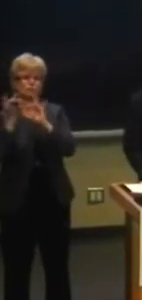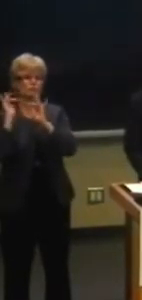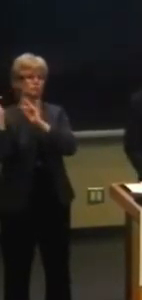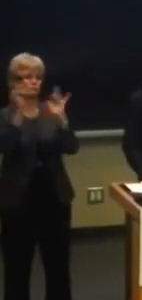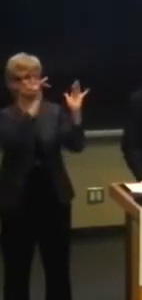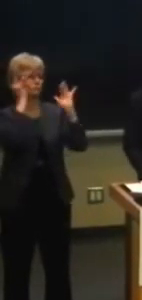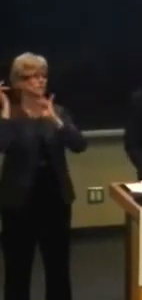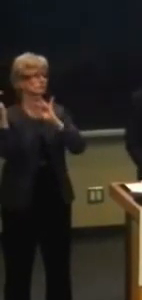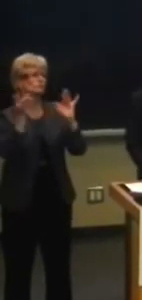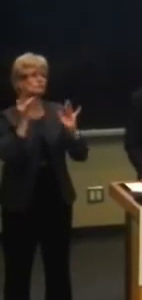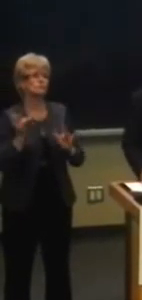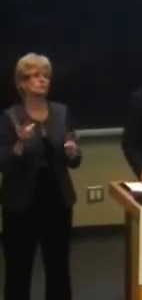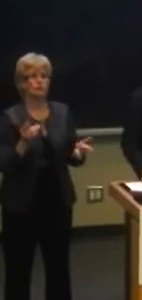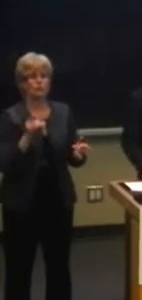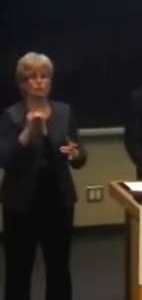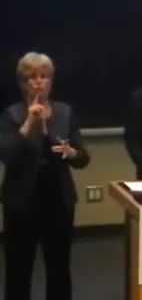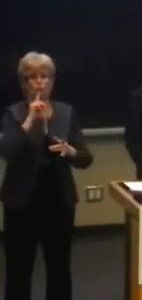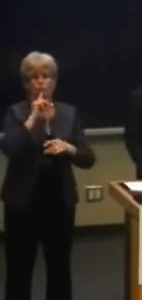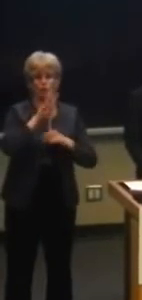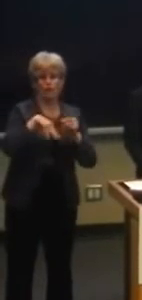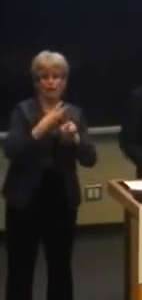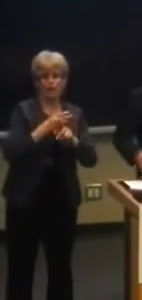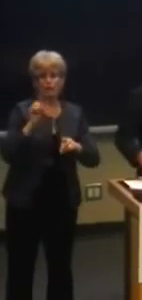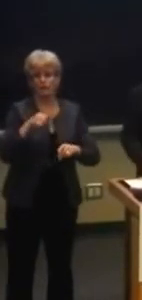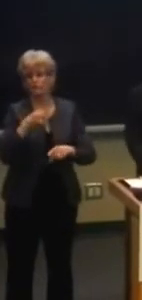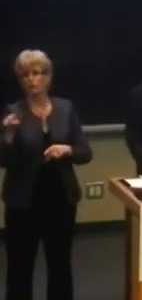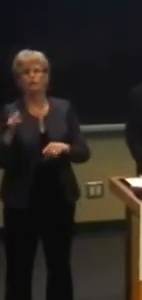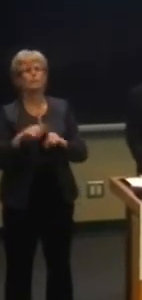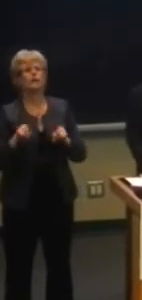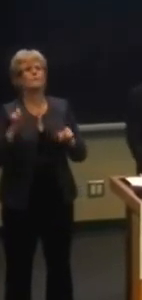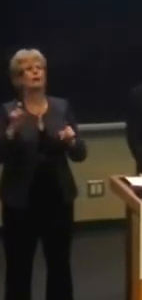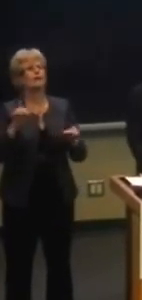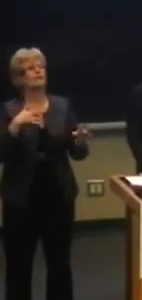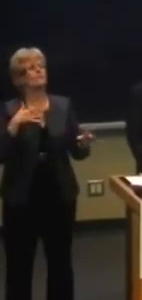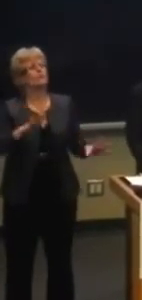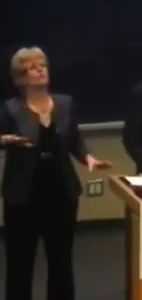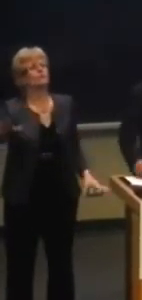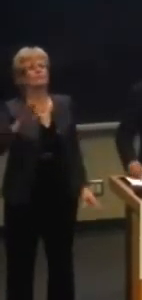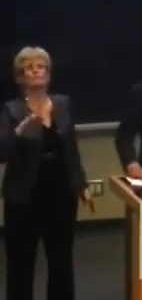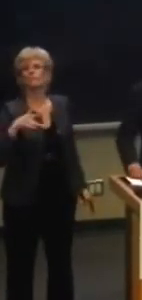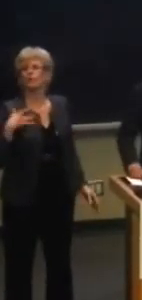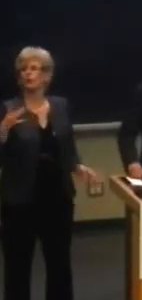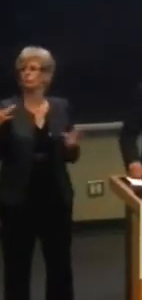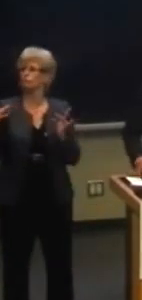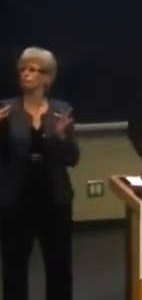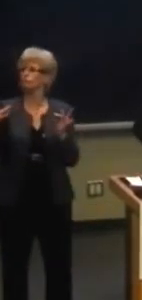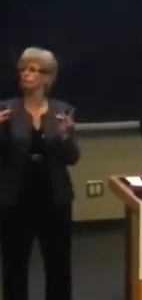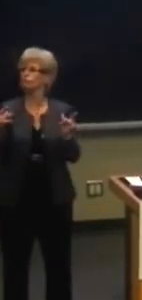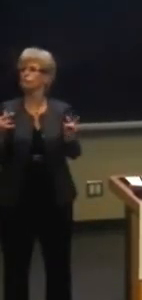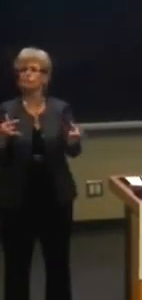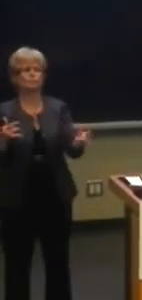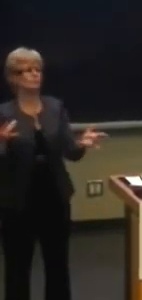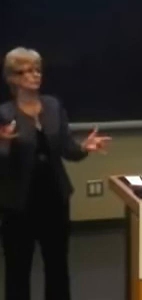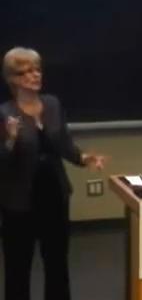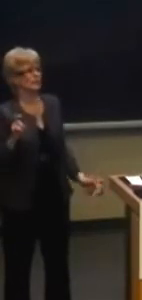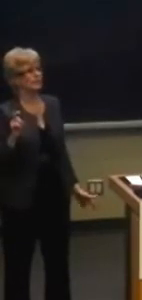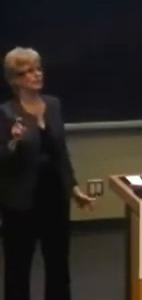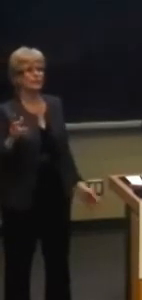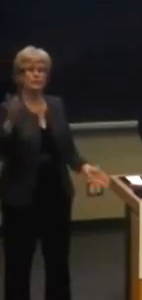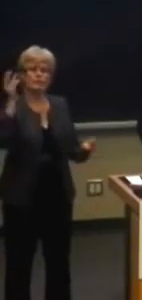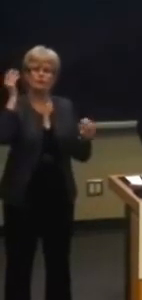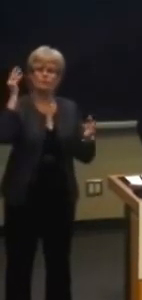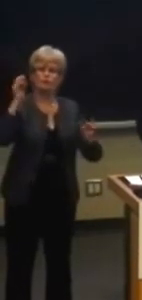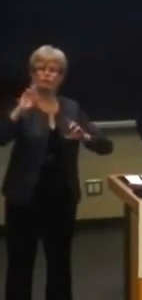integrated in reality or not, but presenting that seamless look and that seamless feel, providing that